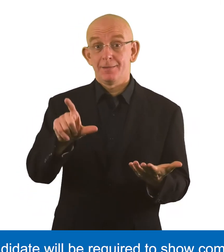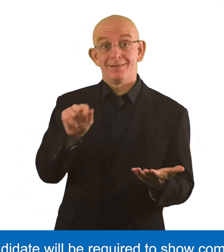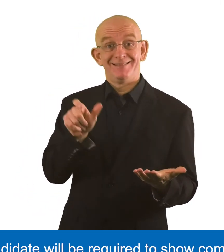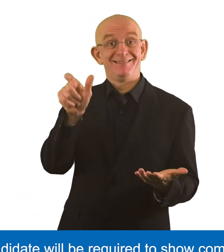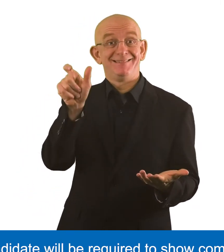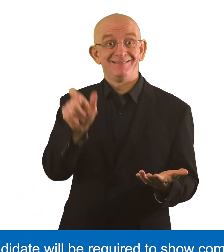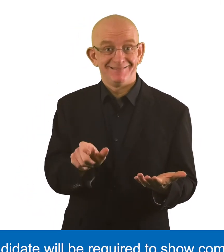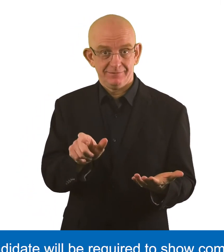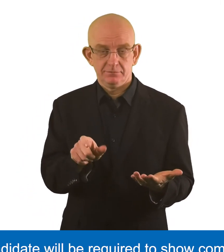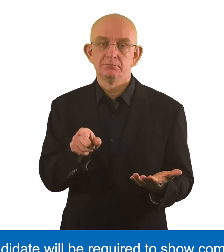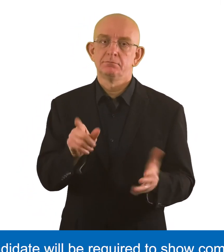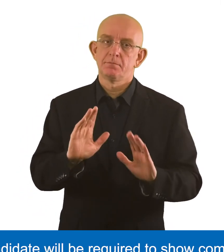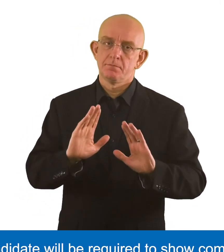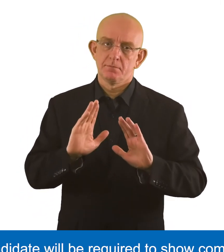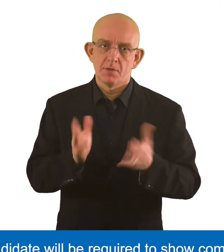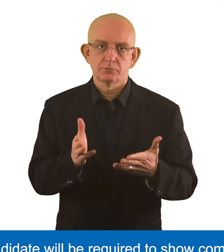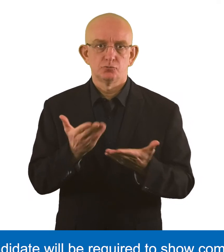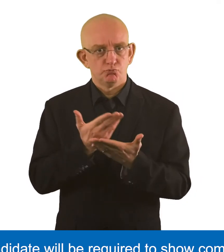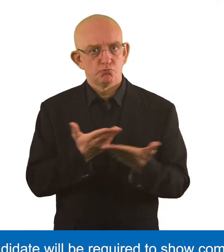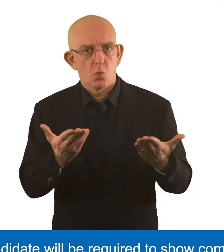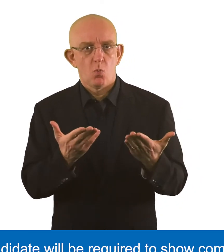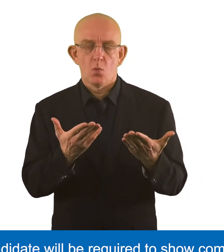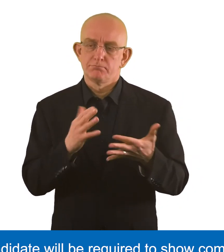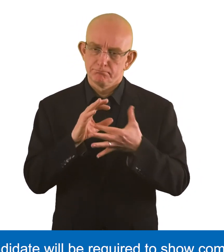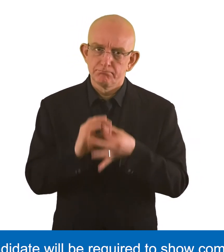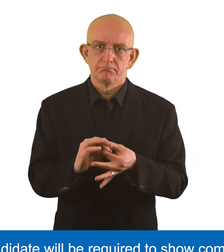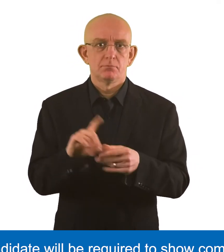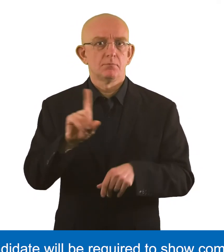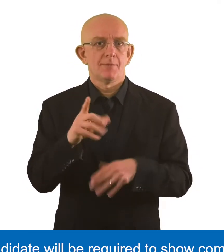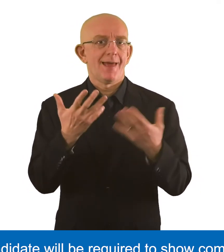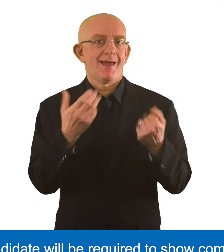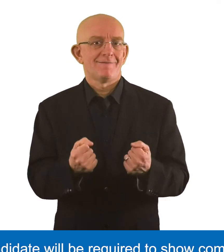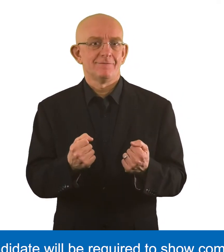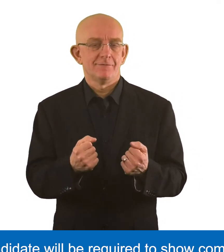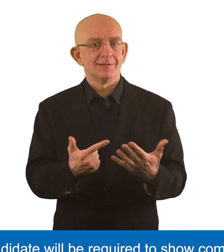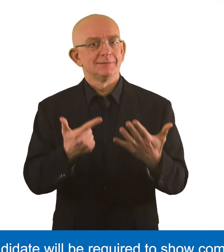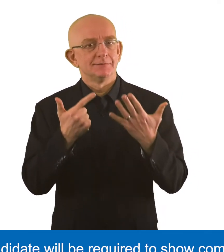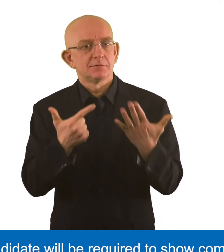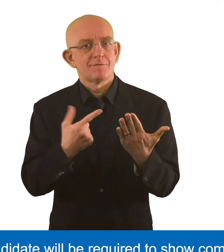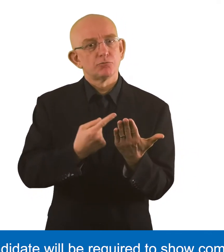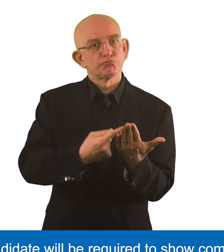The successful candidate will be required to show commitment to the 7 principles of public life.